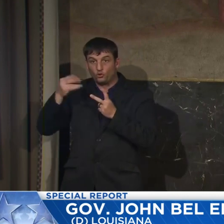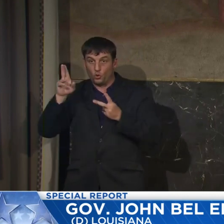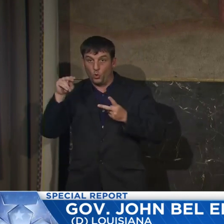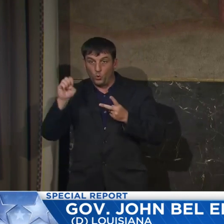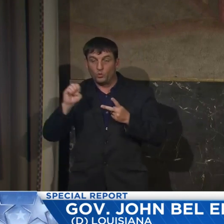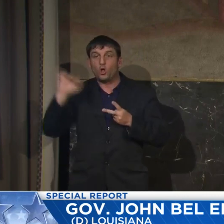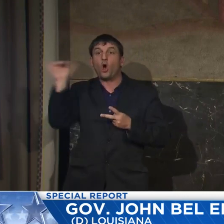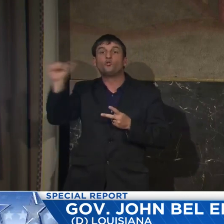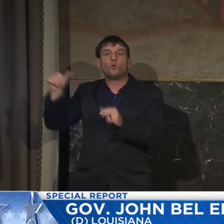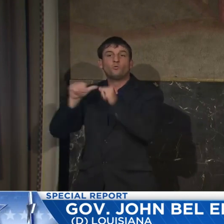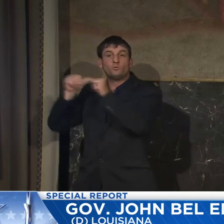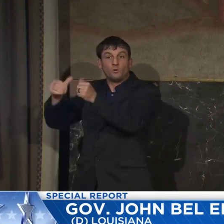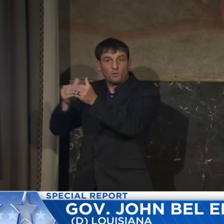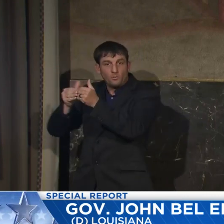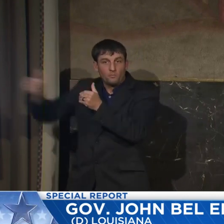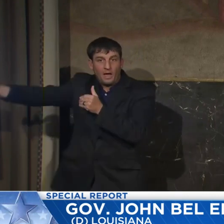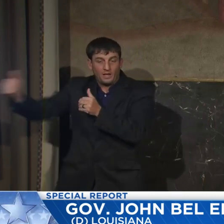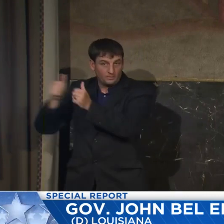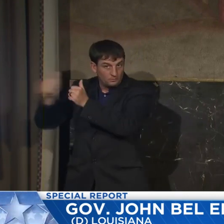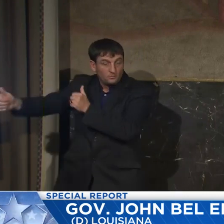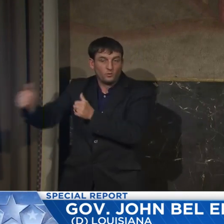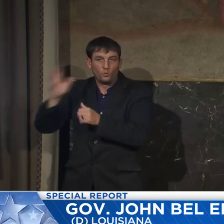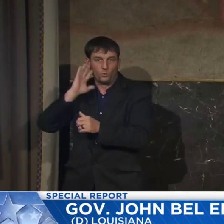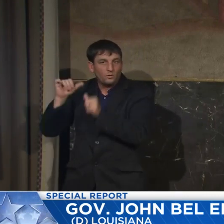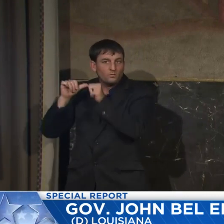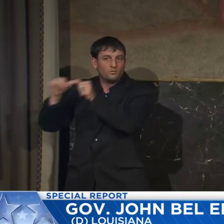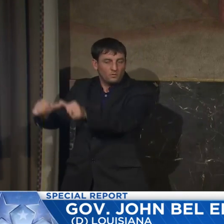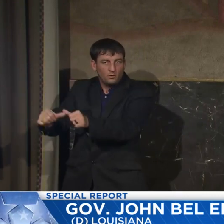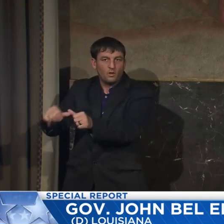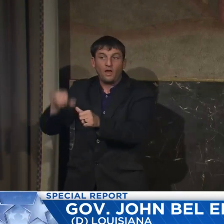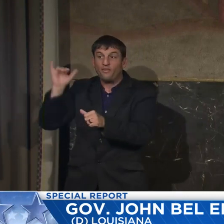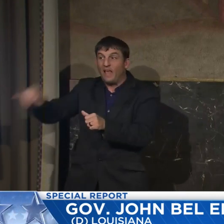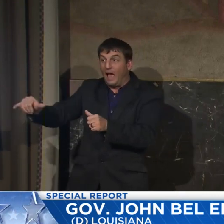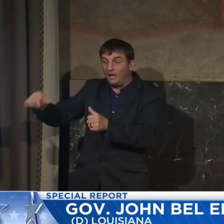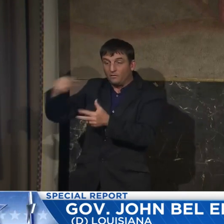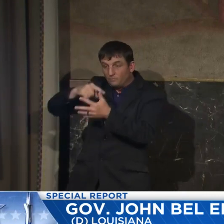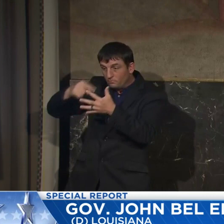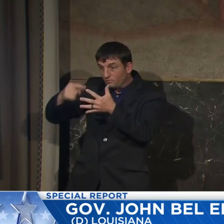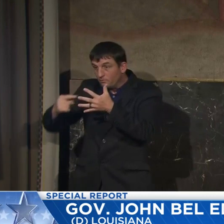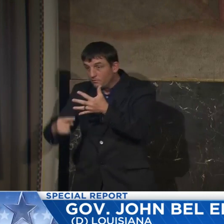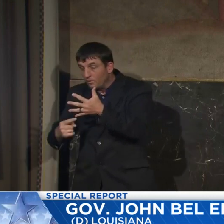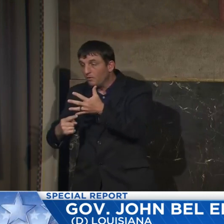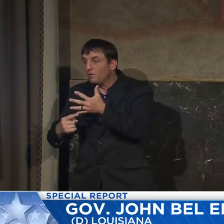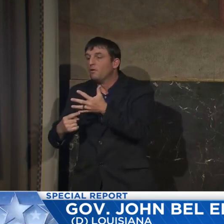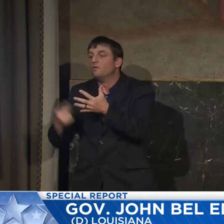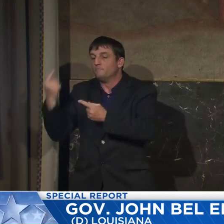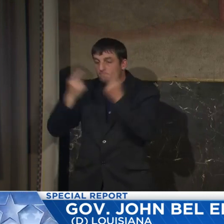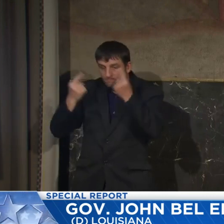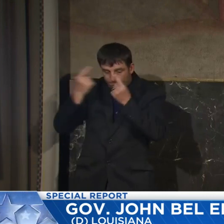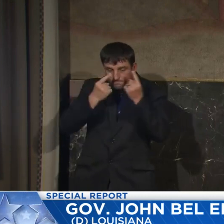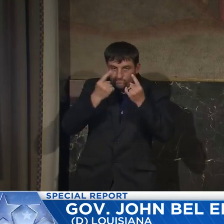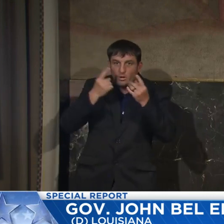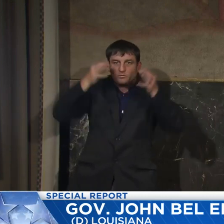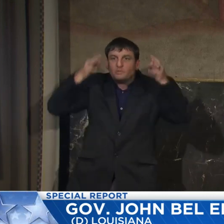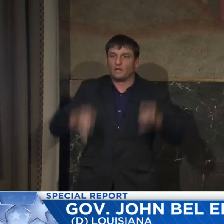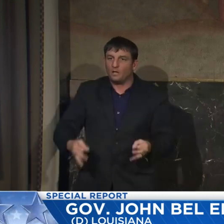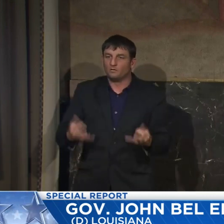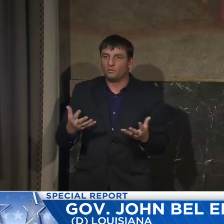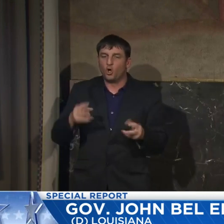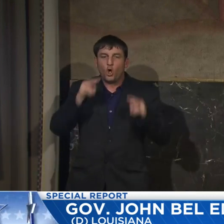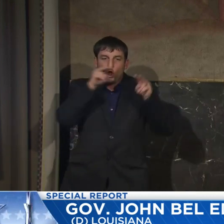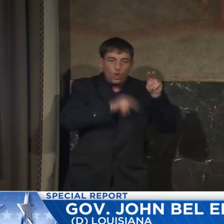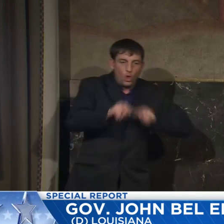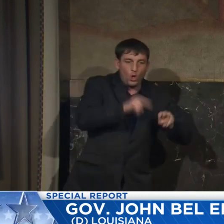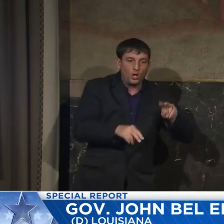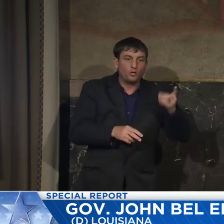that played into to the decision that we have. And I'll tell you, if you look at the data that Dr. Bio presented, and the